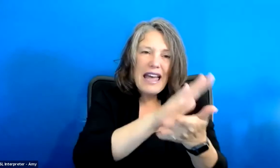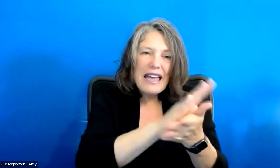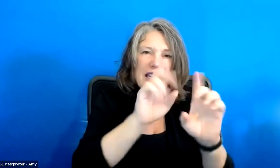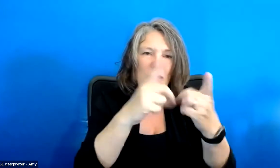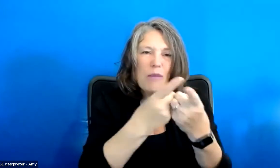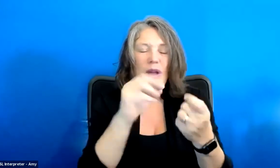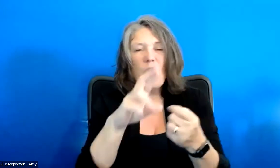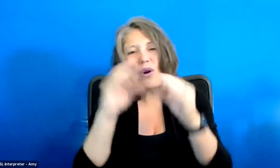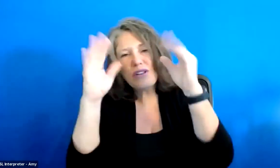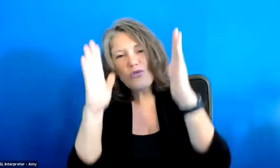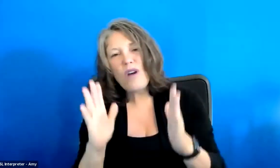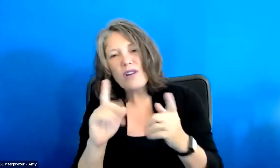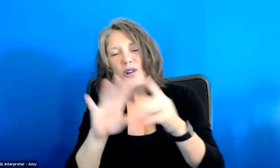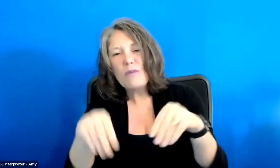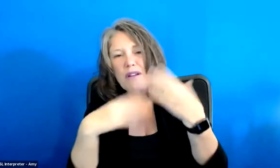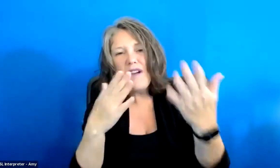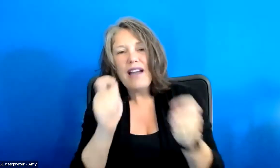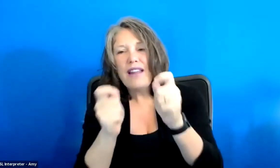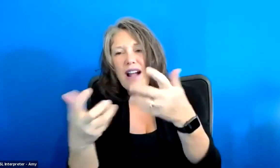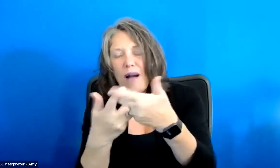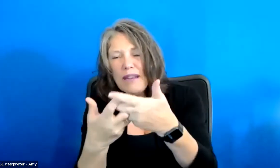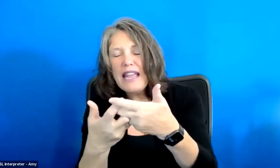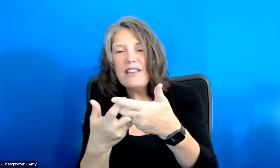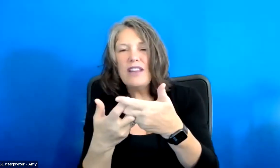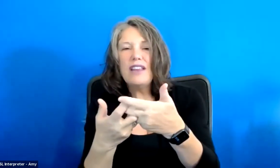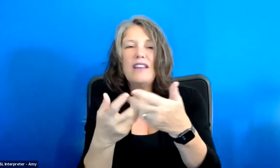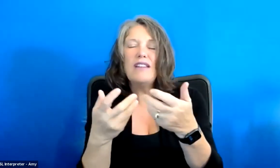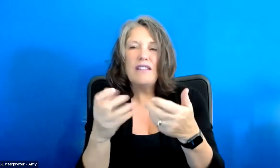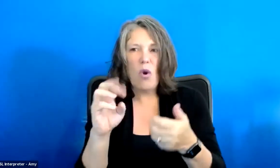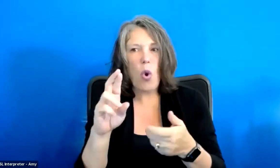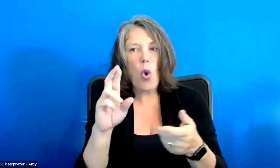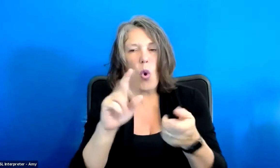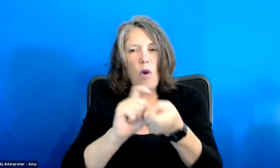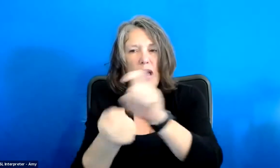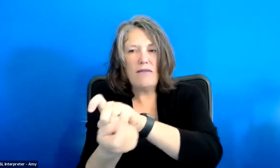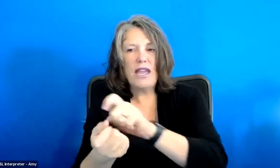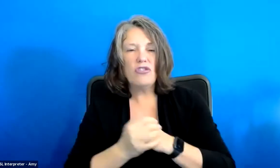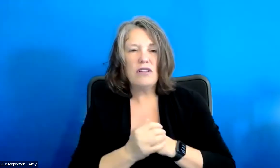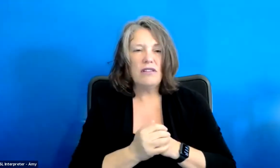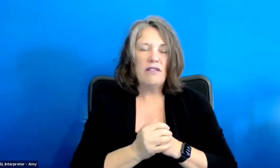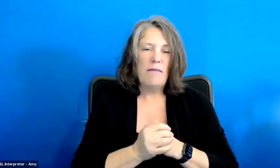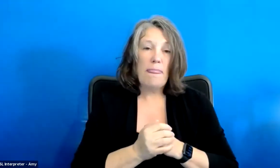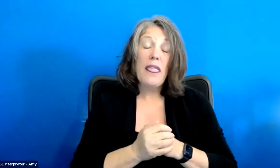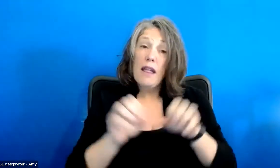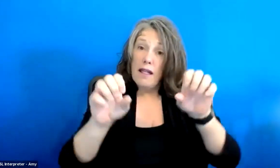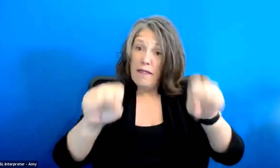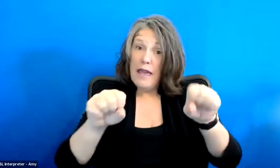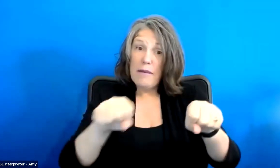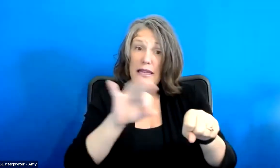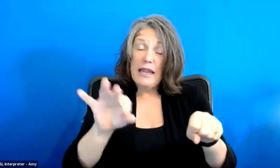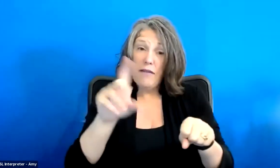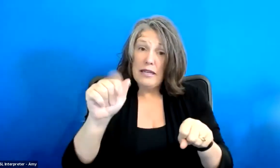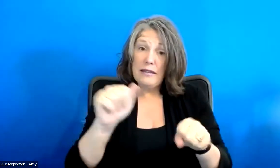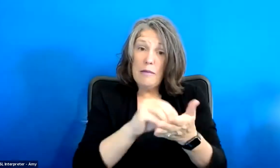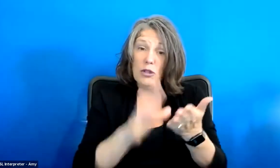academic department or instructor to provide the accommodation or modification. The ability of the